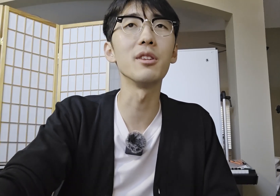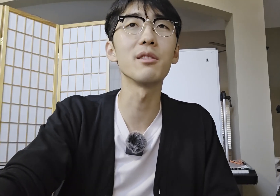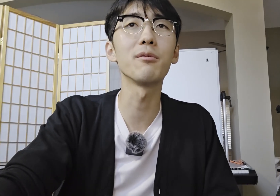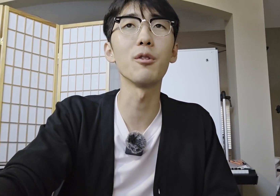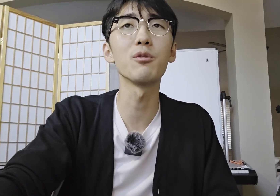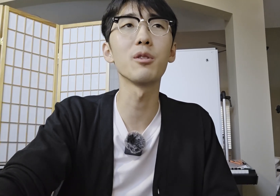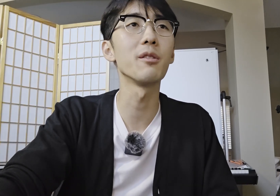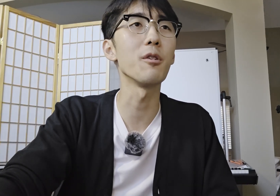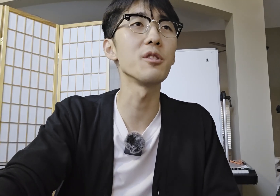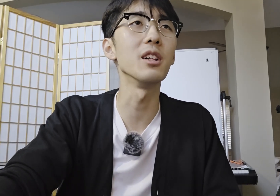this first clip.